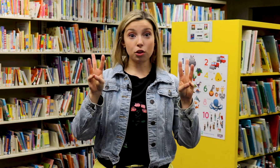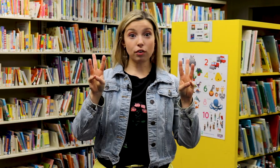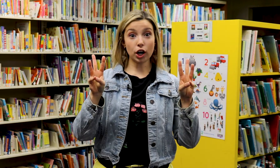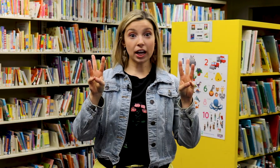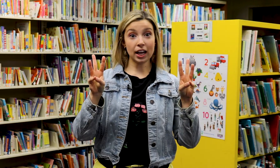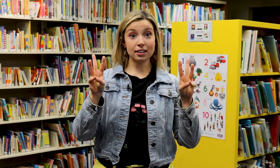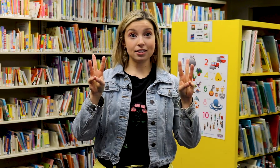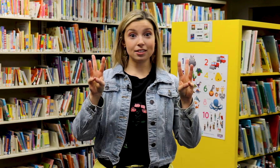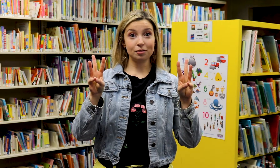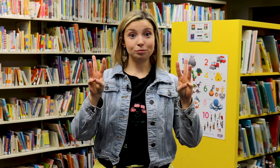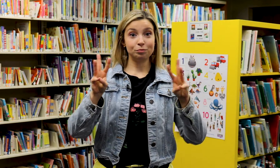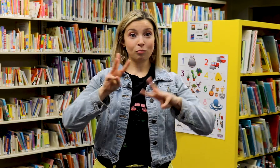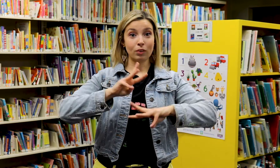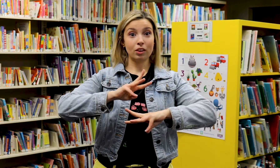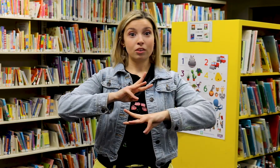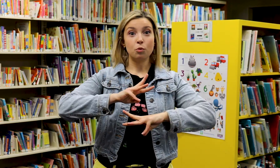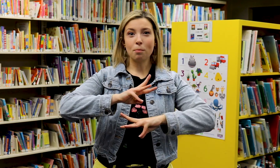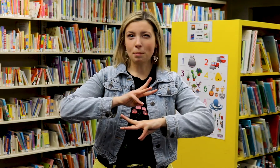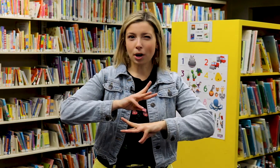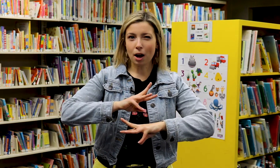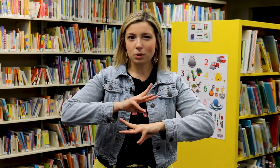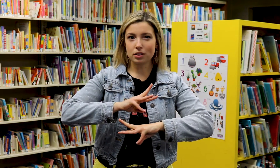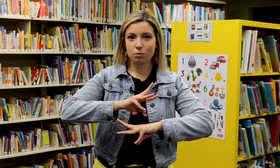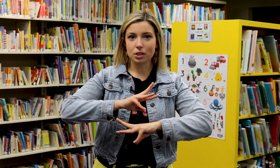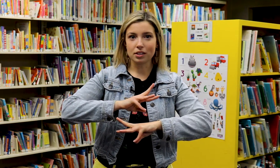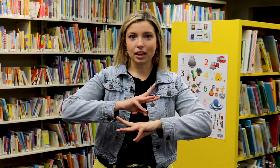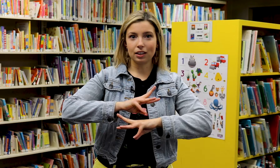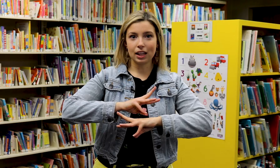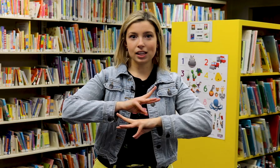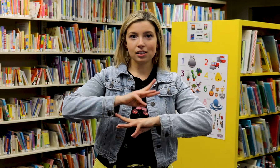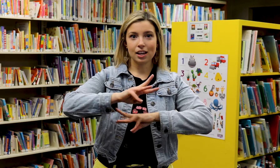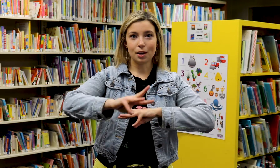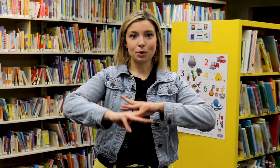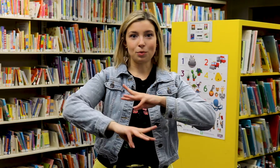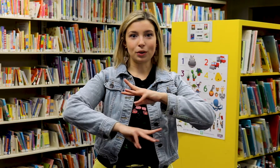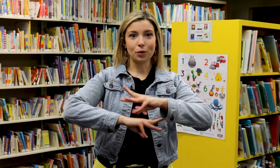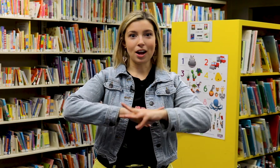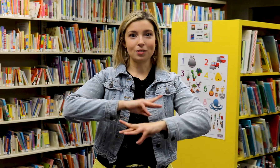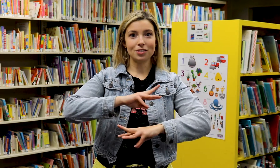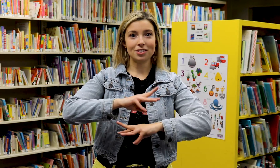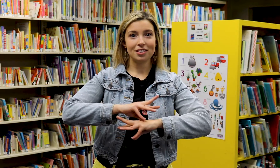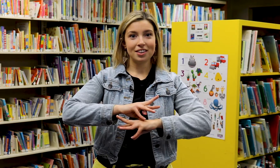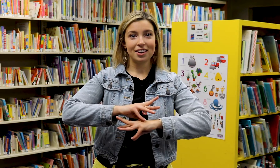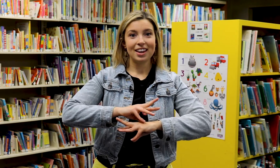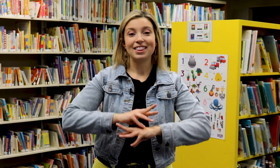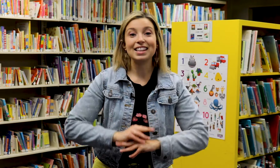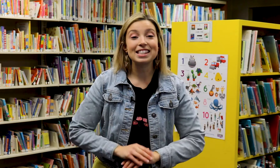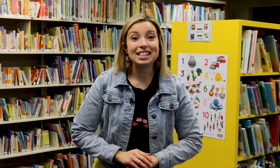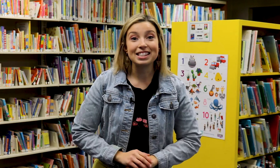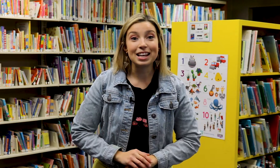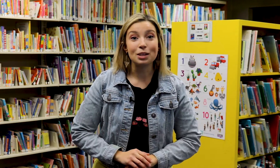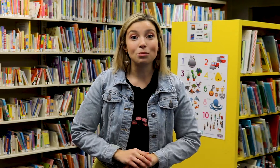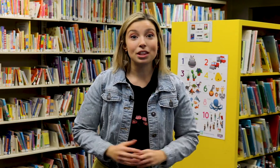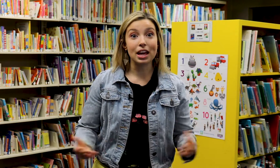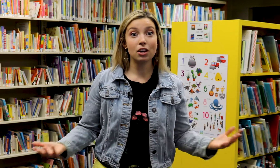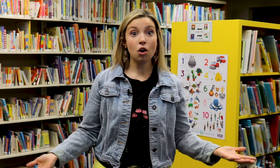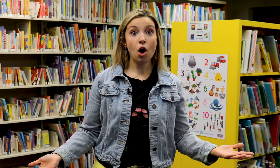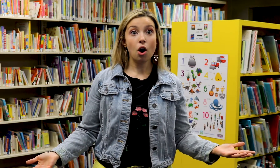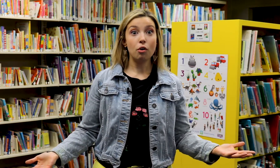of our hands. Remember how we did recycling and we went around? That's the same thing